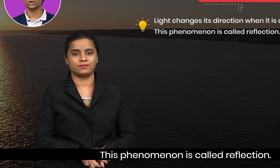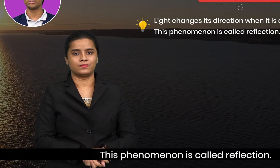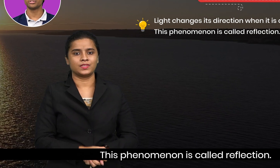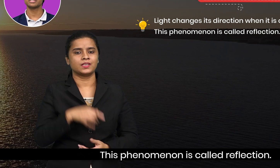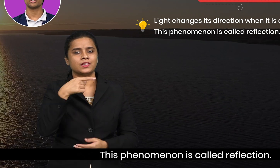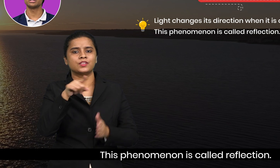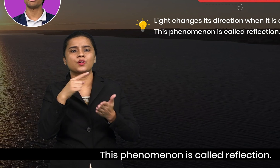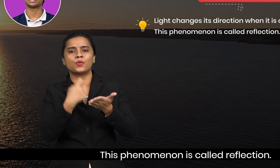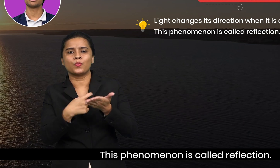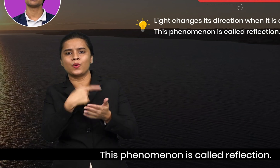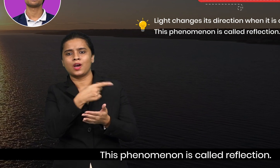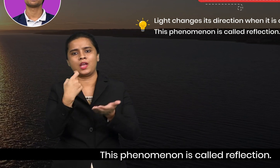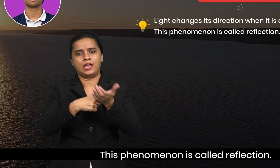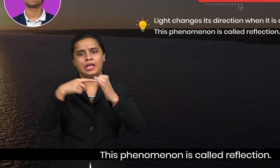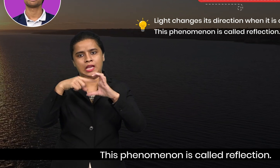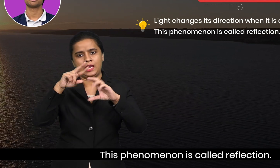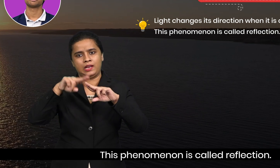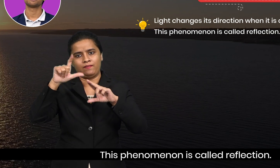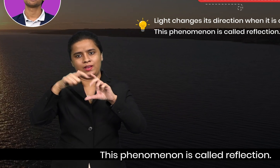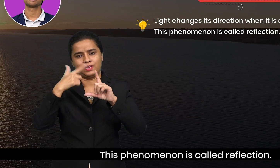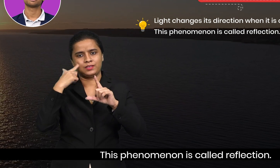This phenomenon is called reflection.